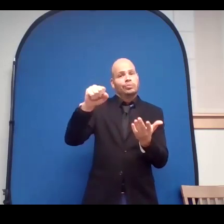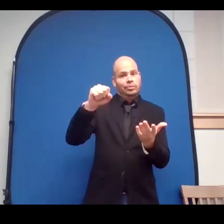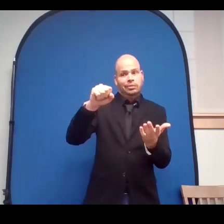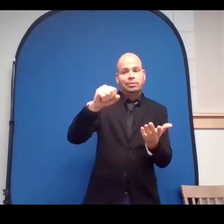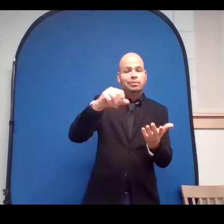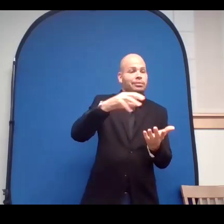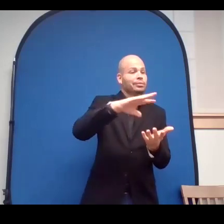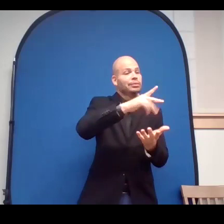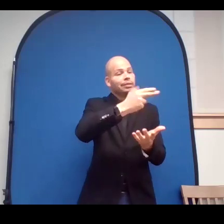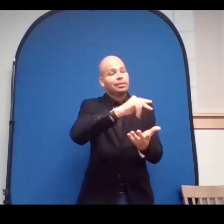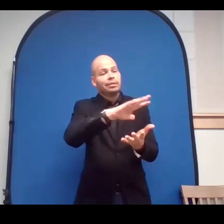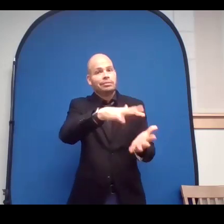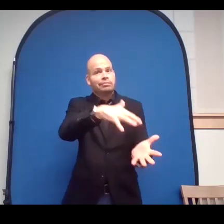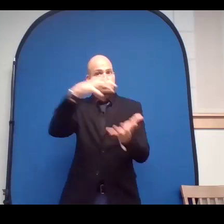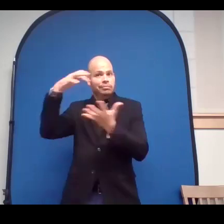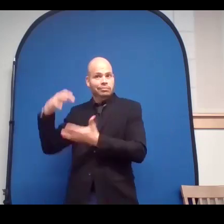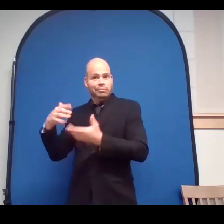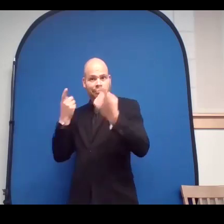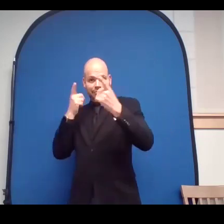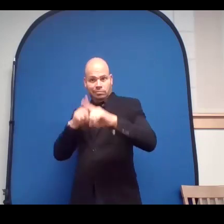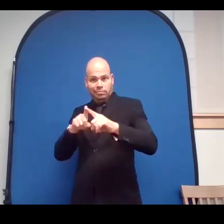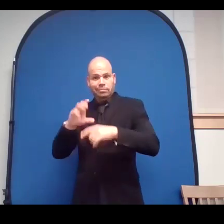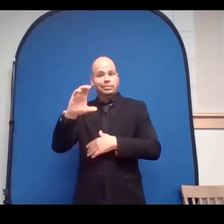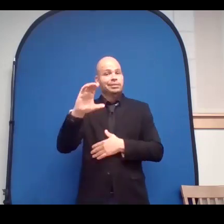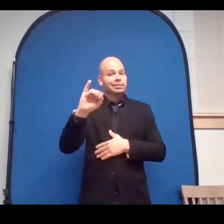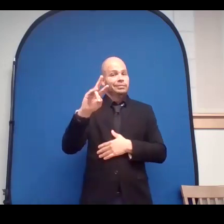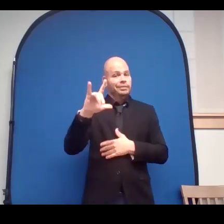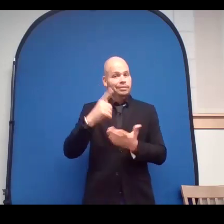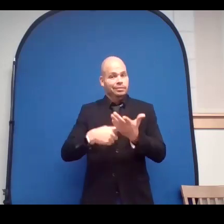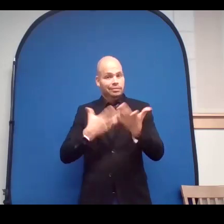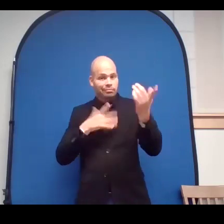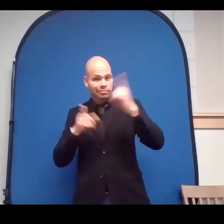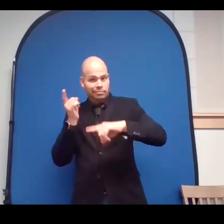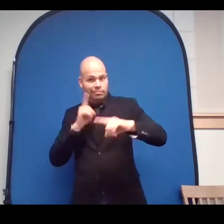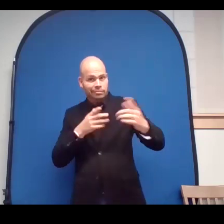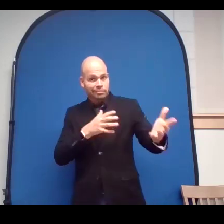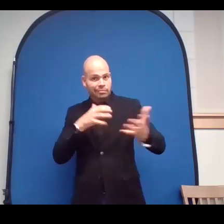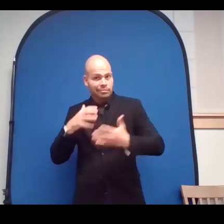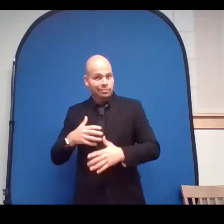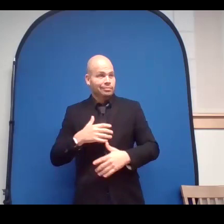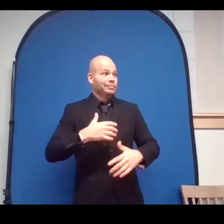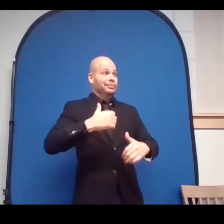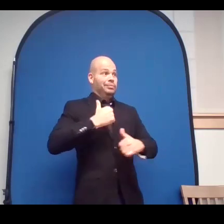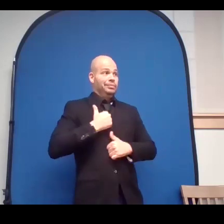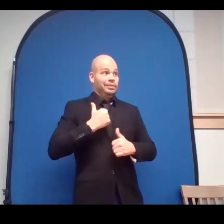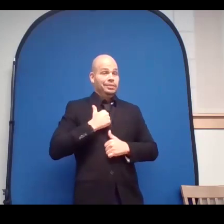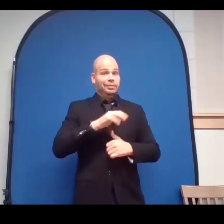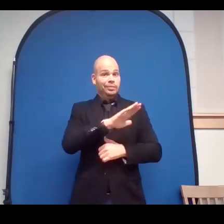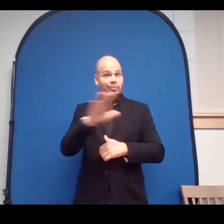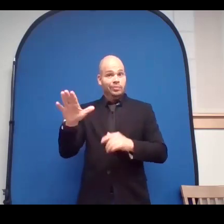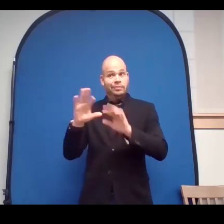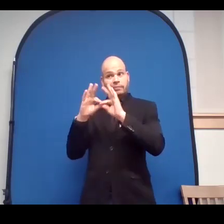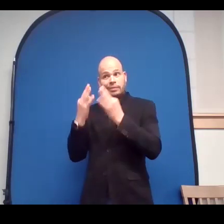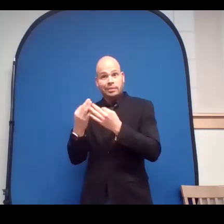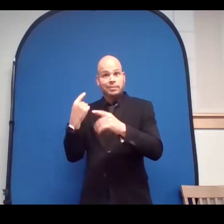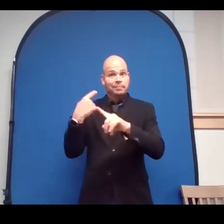So the plan, the Army's plan, was to have this family do it? Well, it is one of the way, and that was the